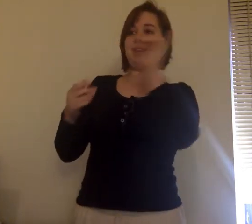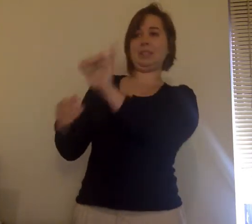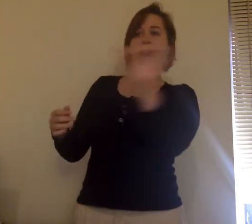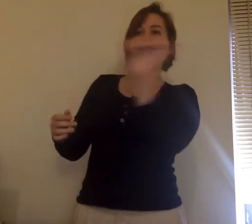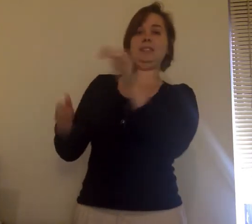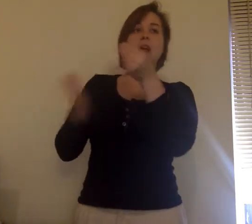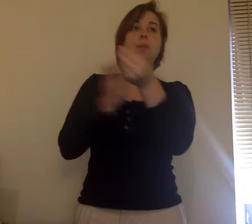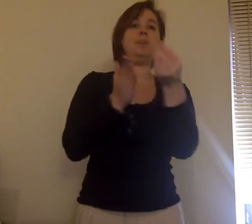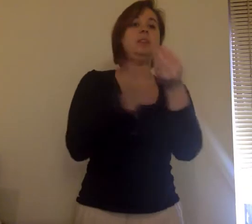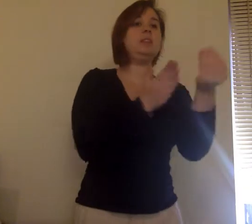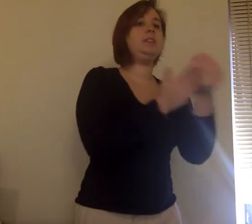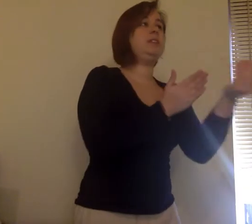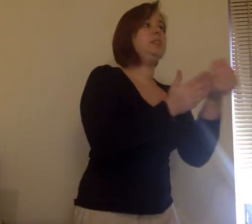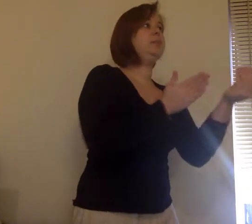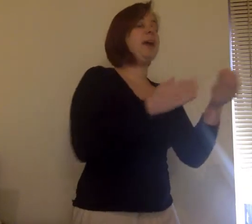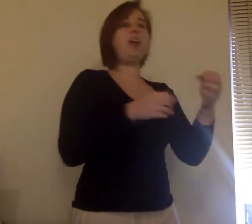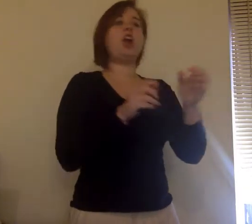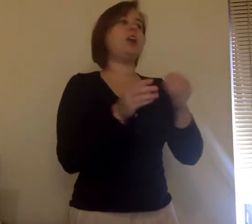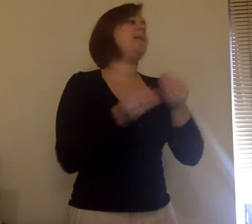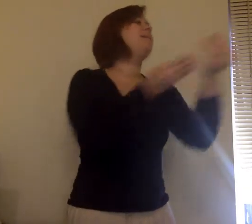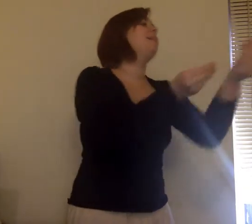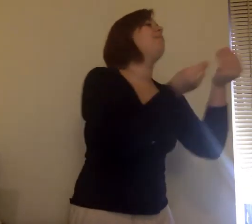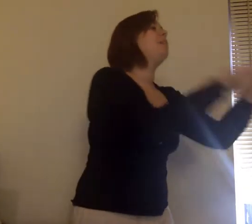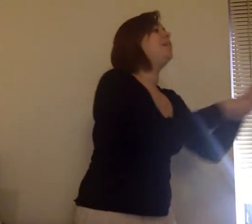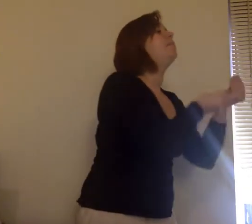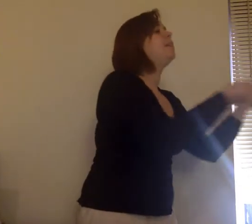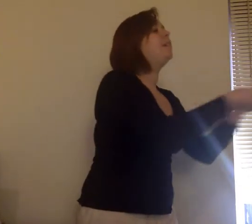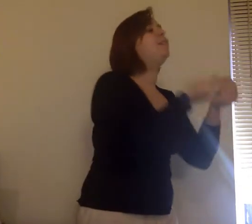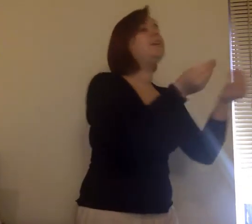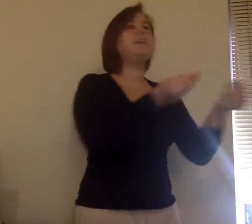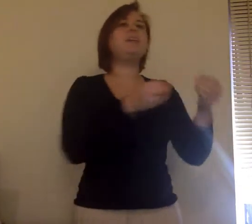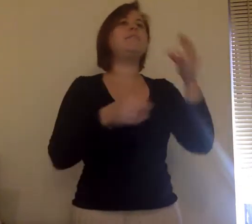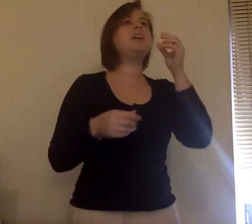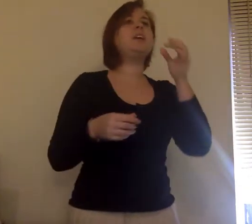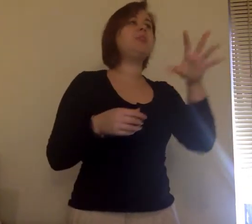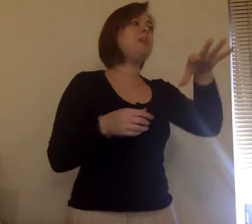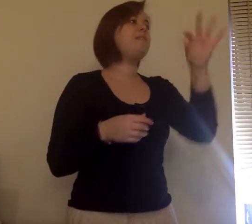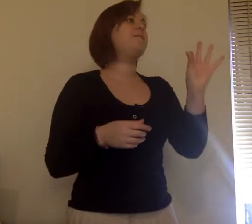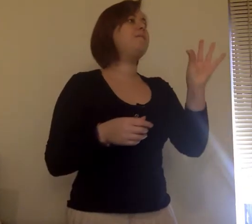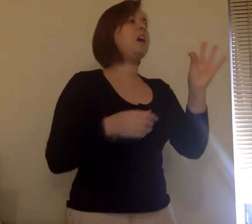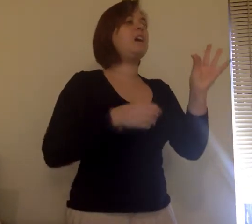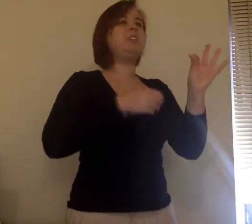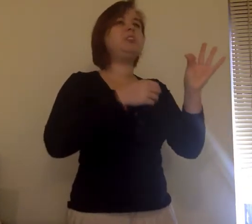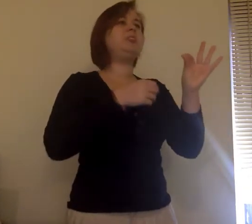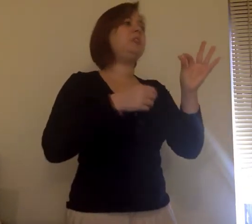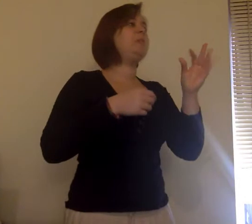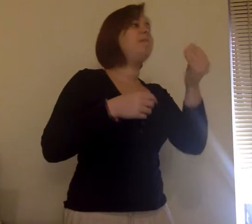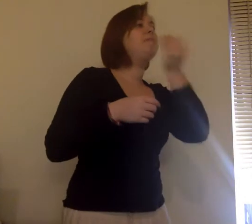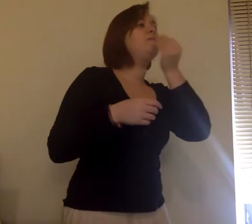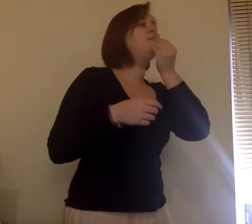At school, even in kindergarten, you teach us how to behave in the world. You teach